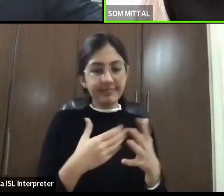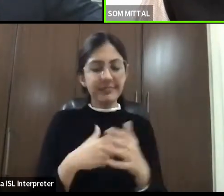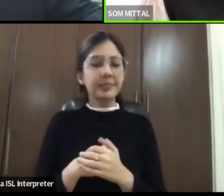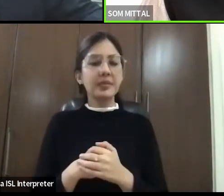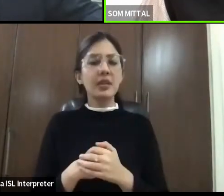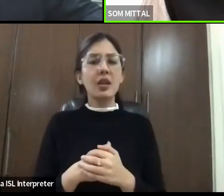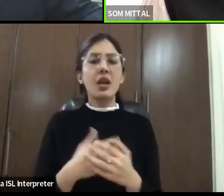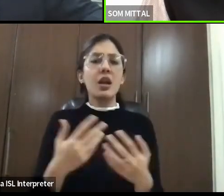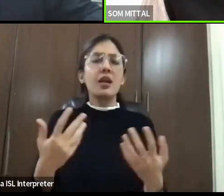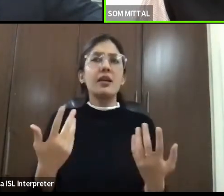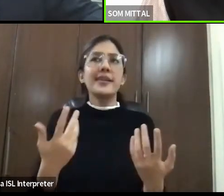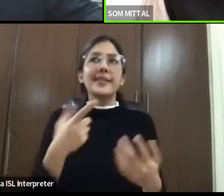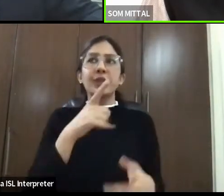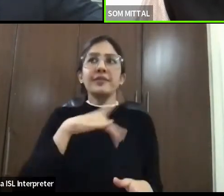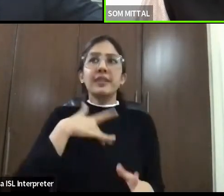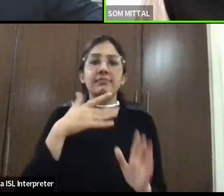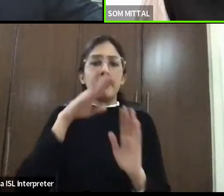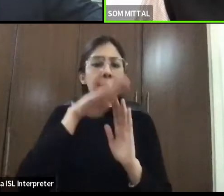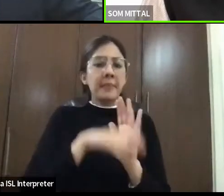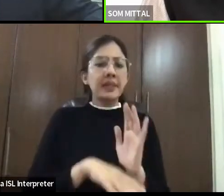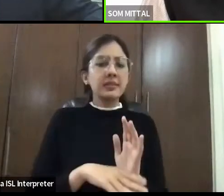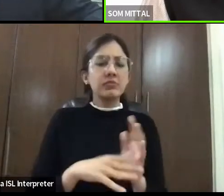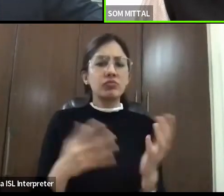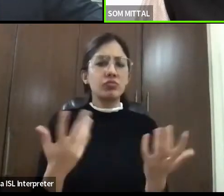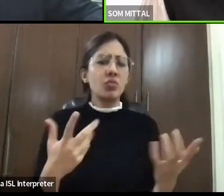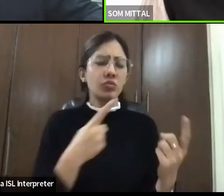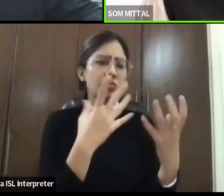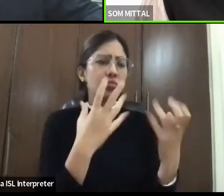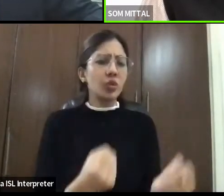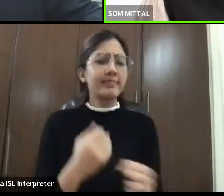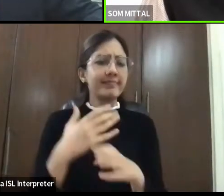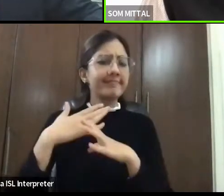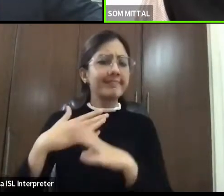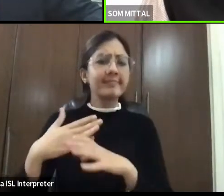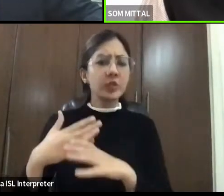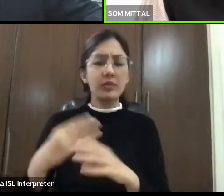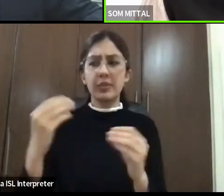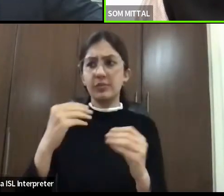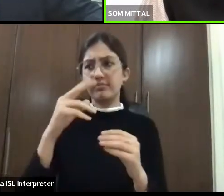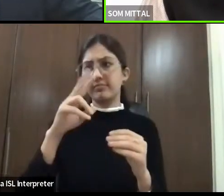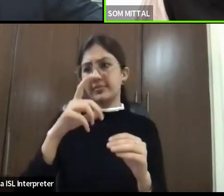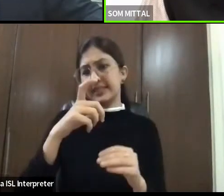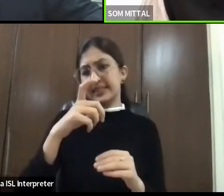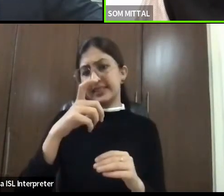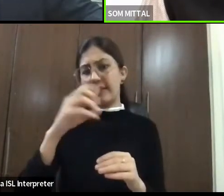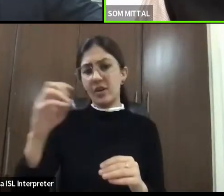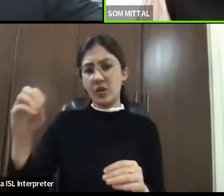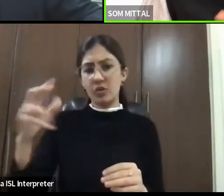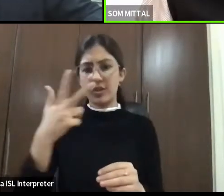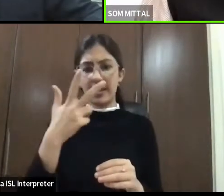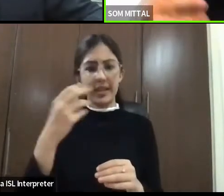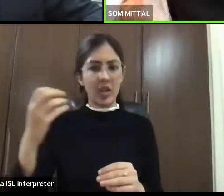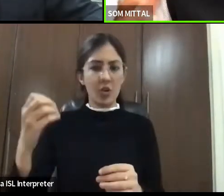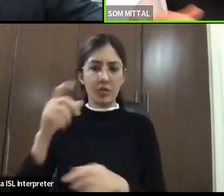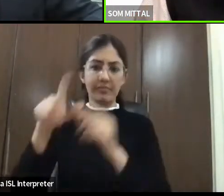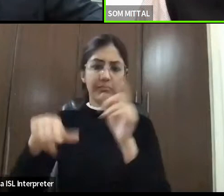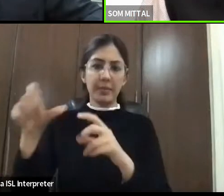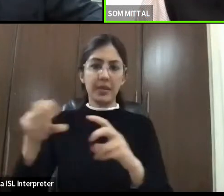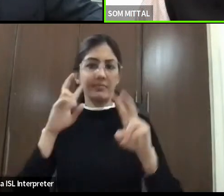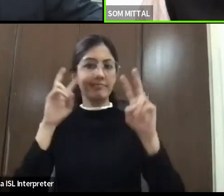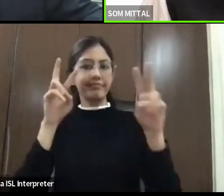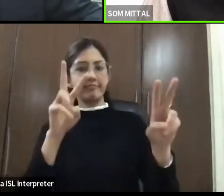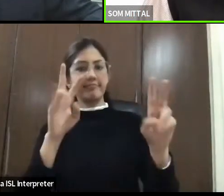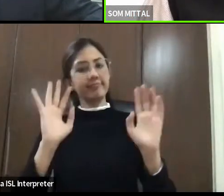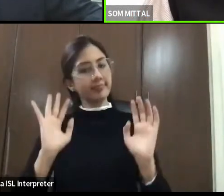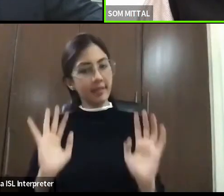What is the message that you would give? There are about 700-800 people on this call right now, and this is going to have a large